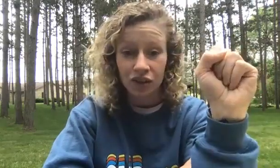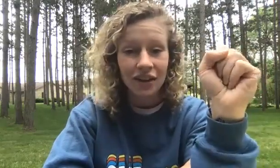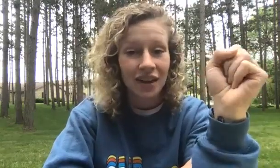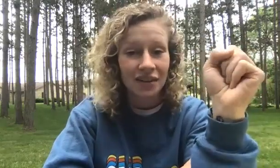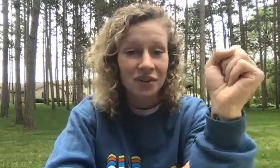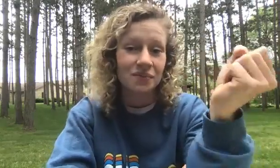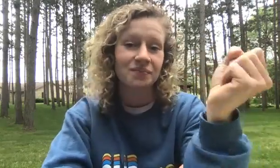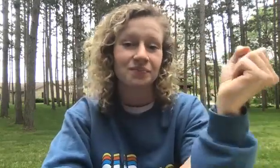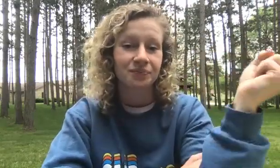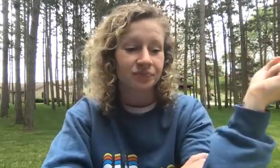hand.